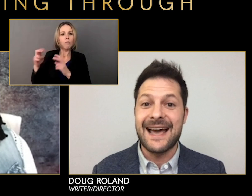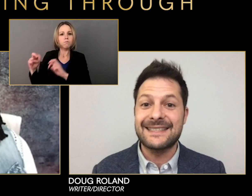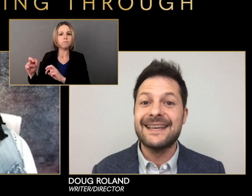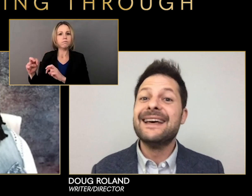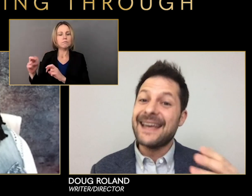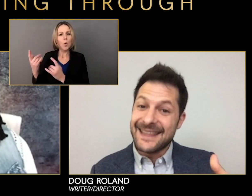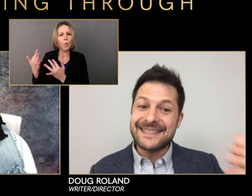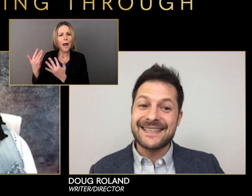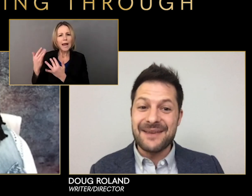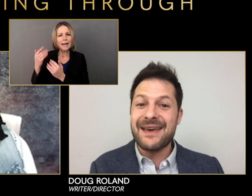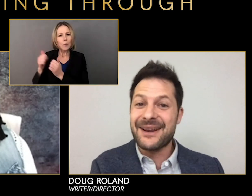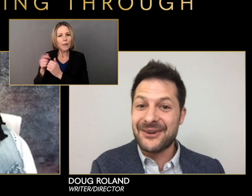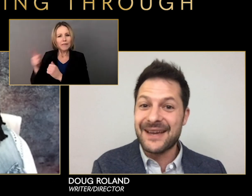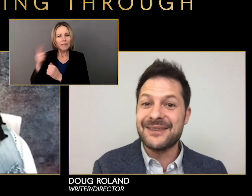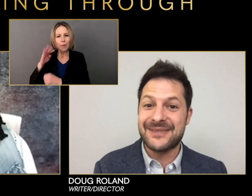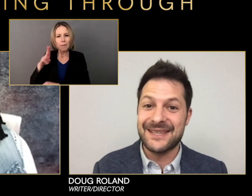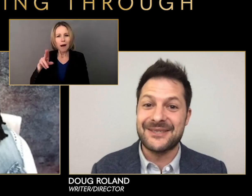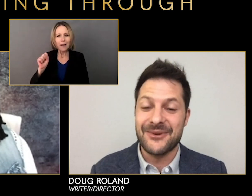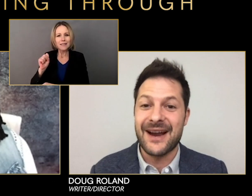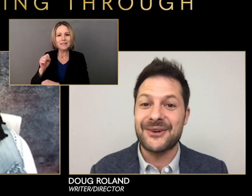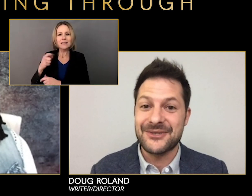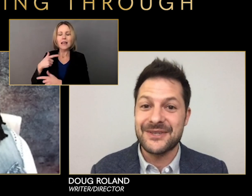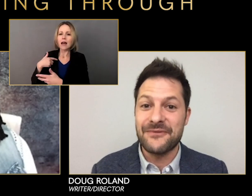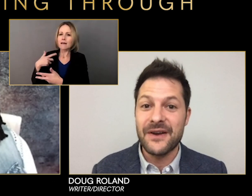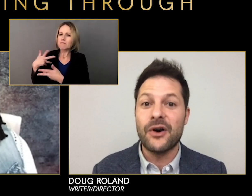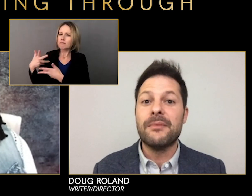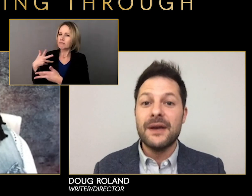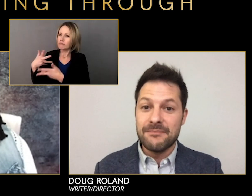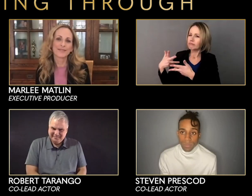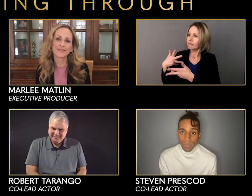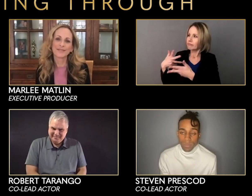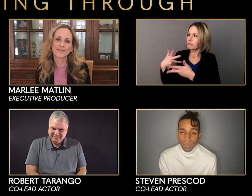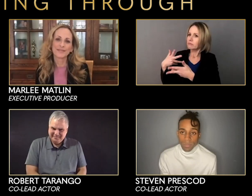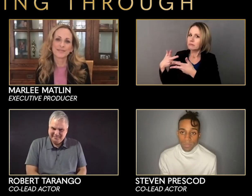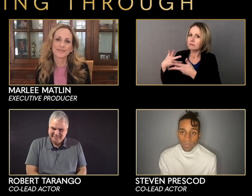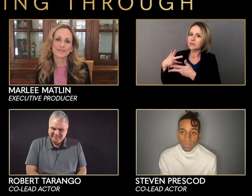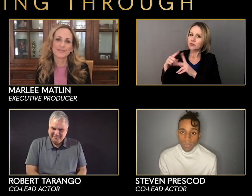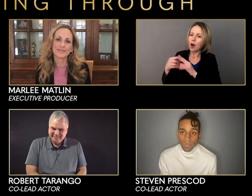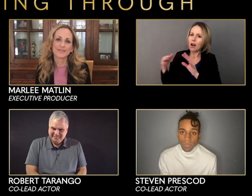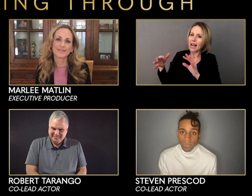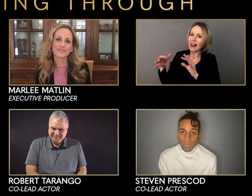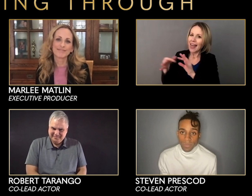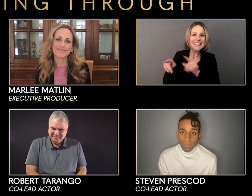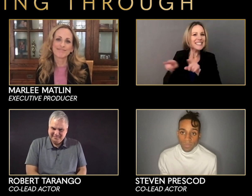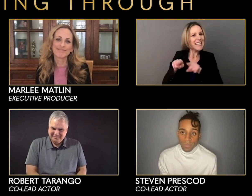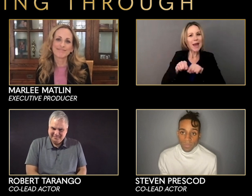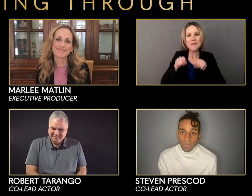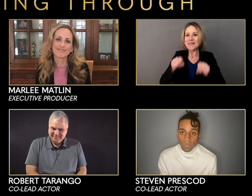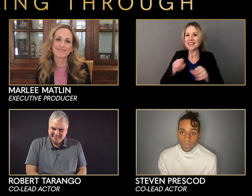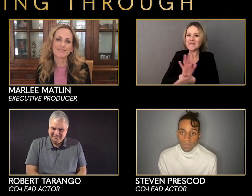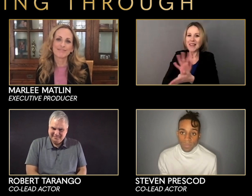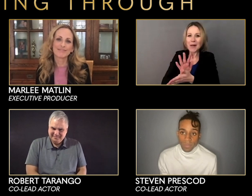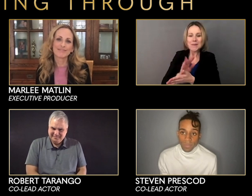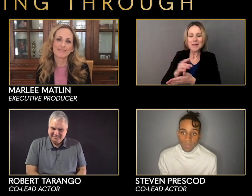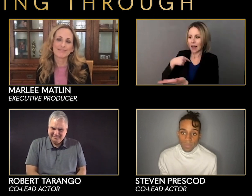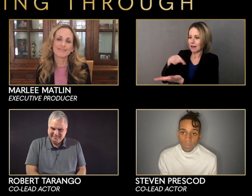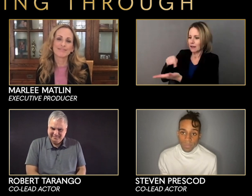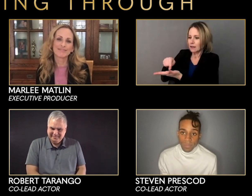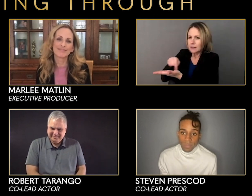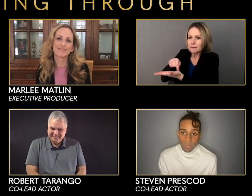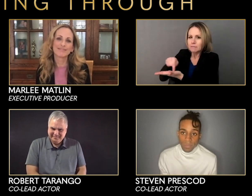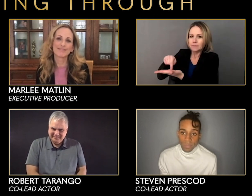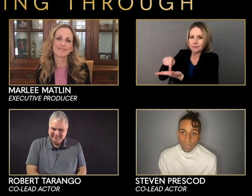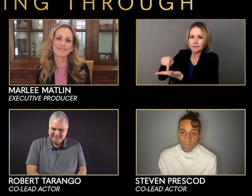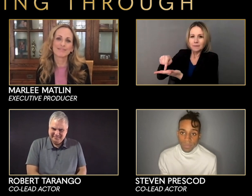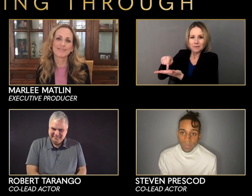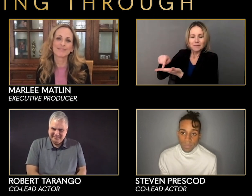to connect in the same manner that you see the two characters in the film, me drawing one letter at a time on his palm, him writing back in a